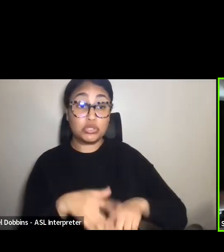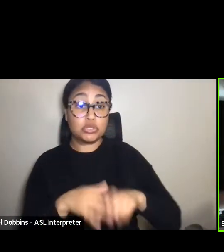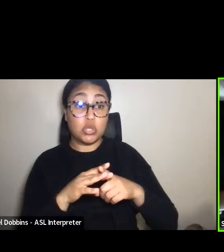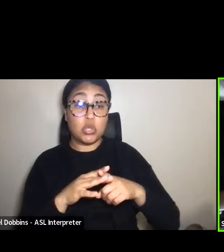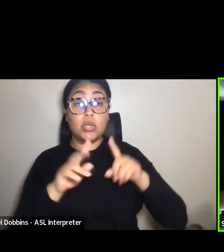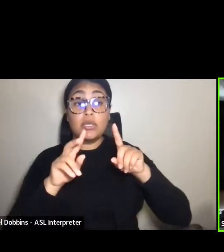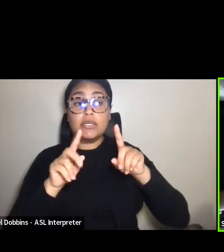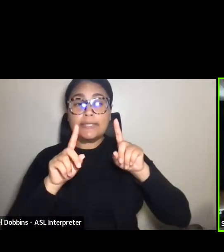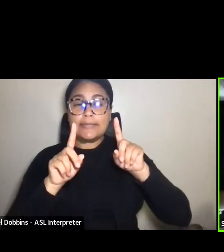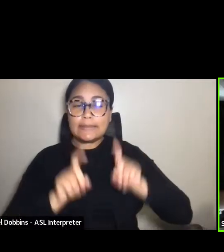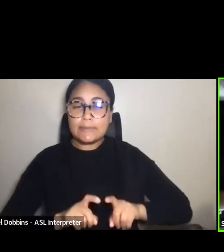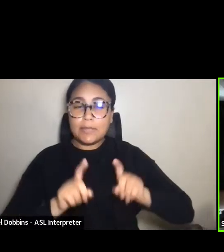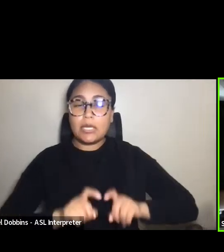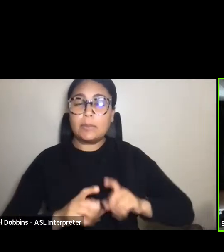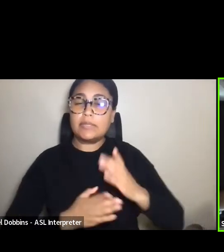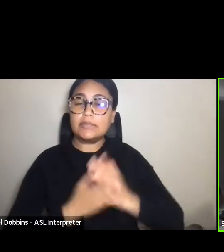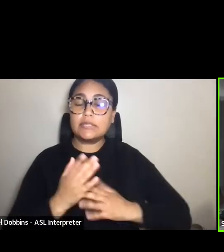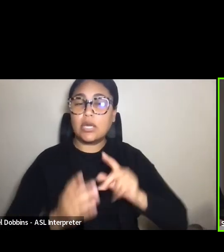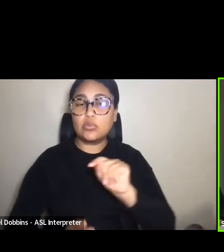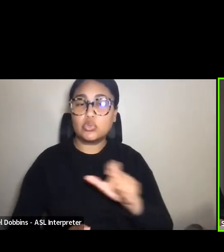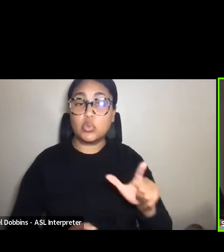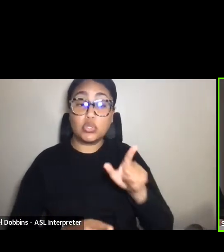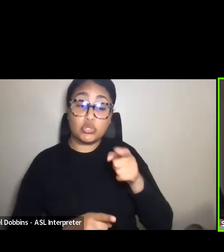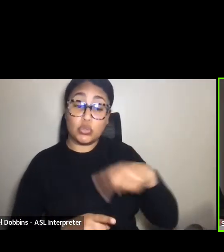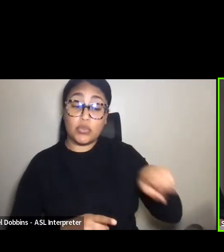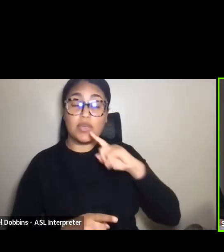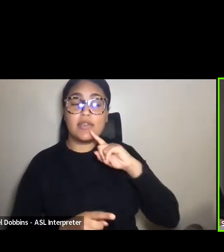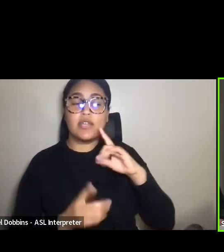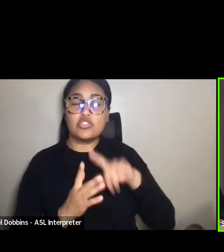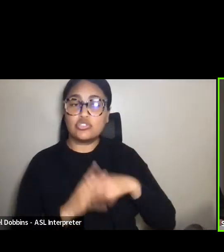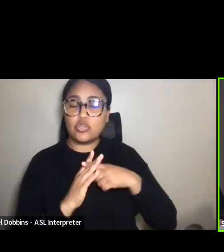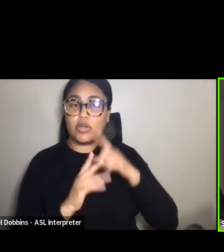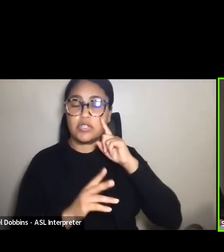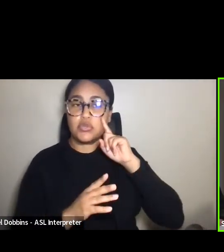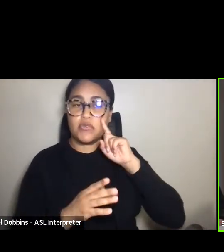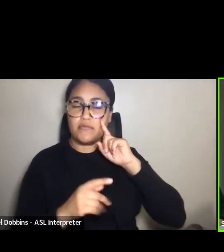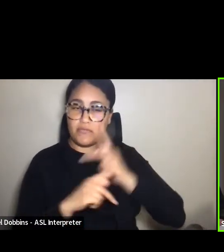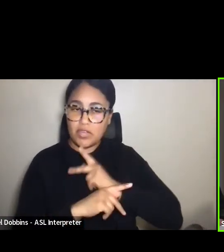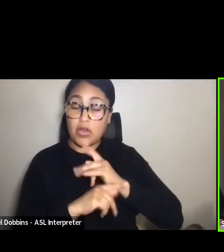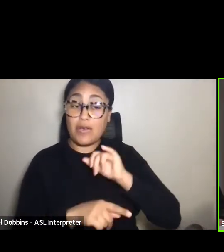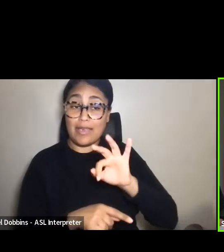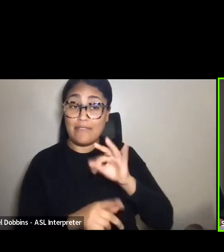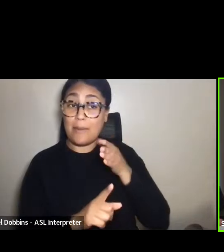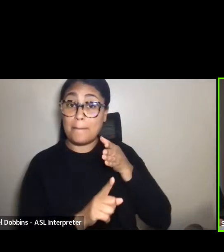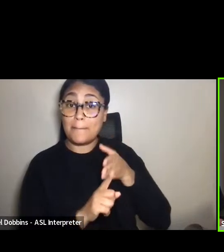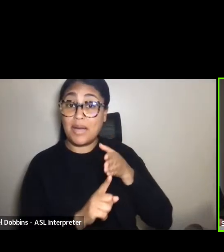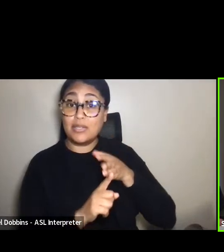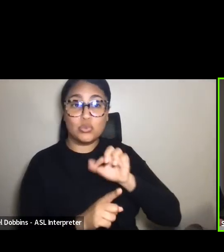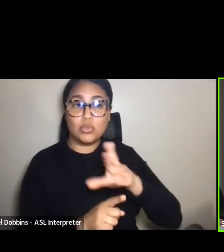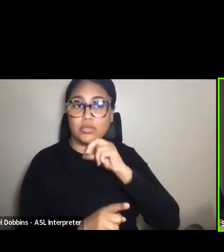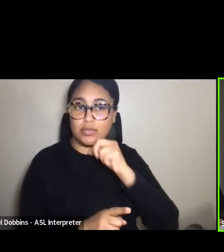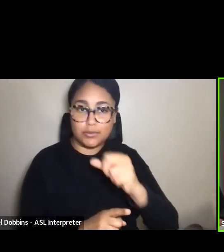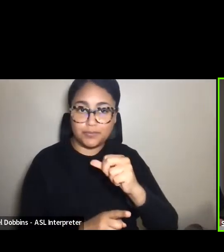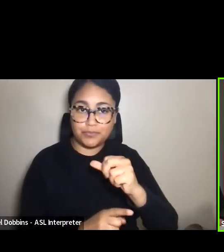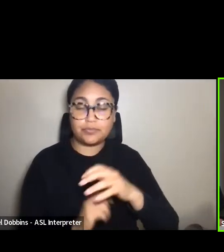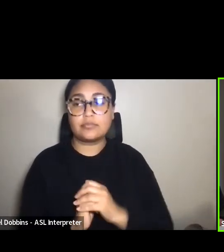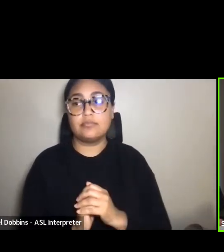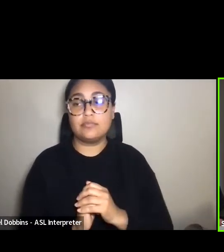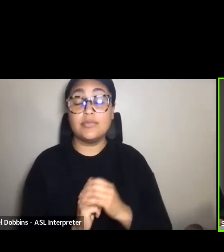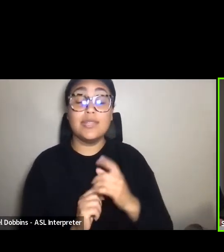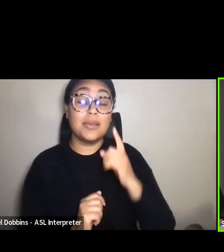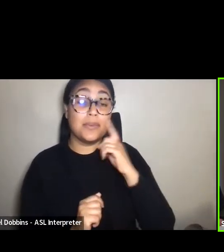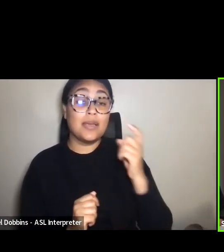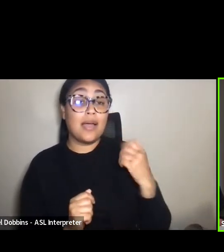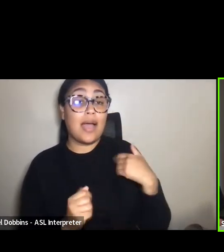the tools so that they can begin to distinguish if there's bias there. Because there's also a